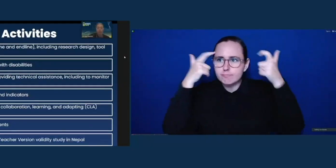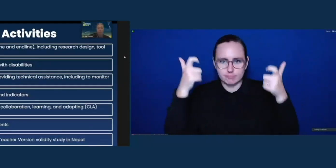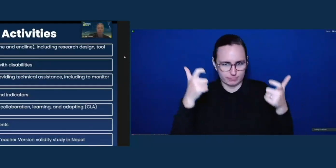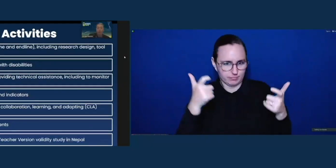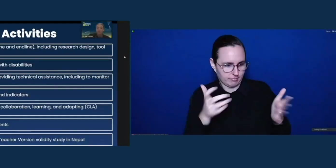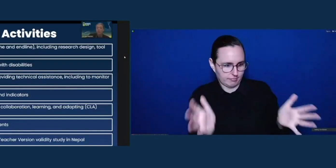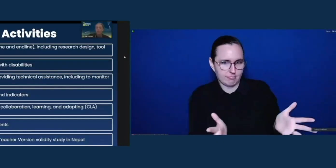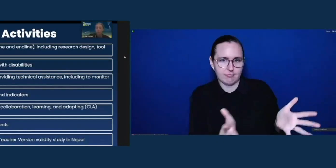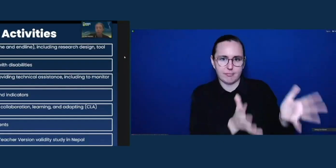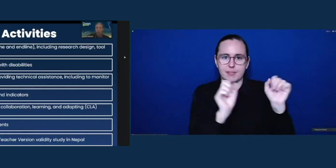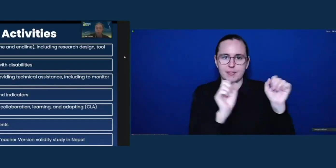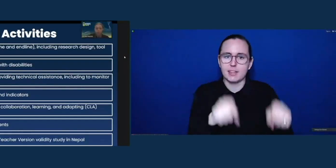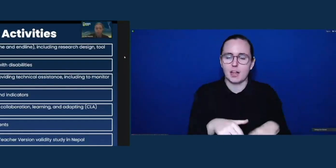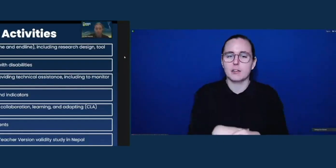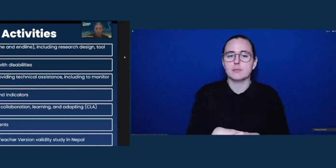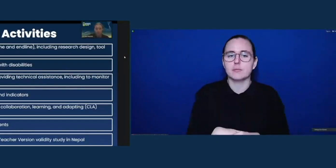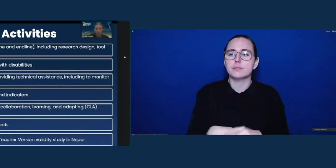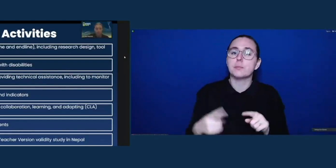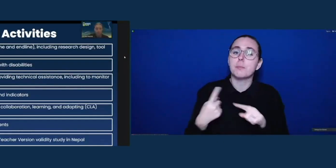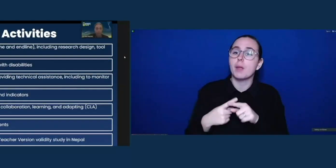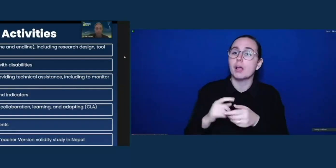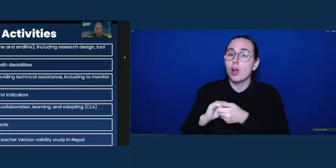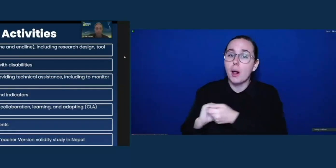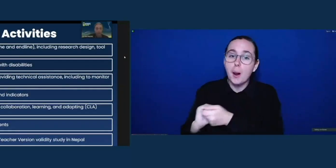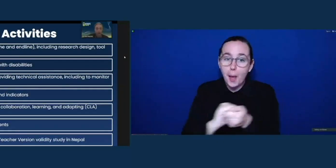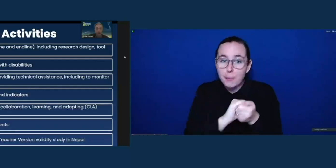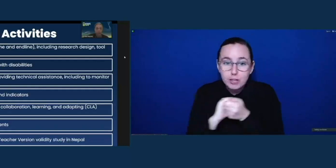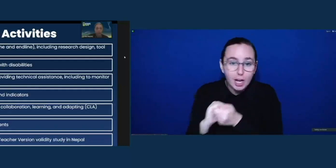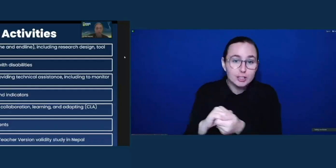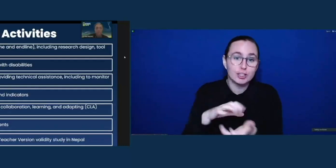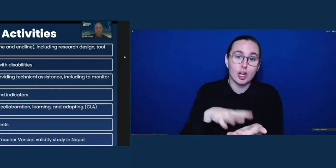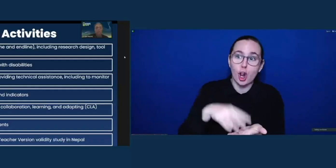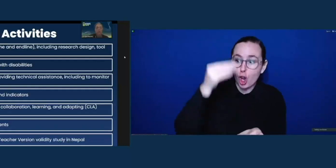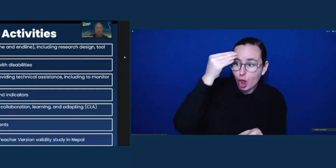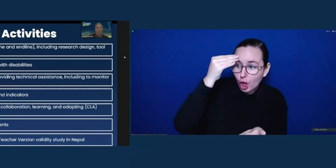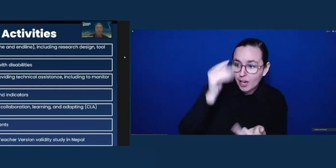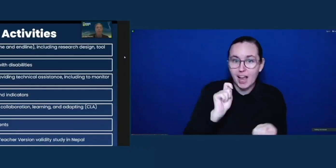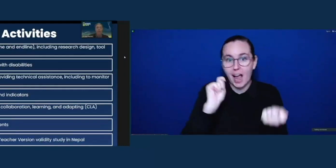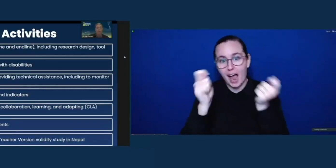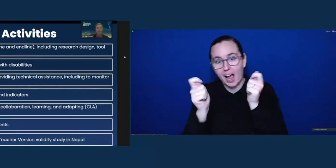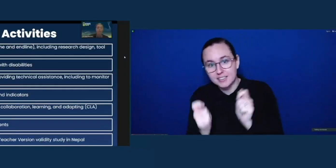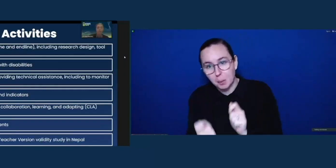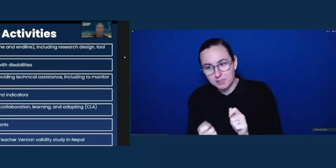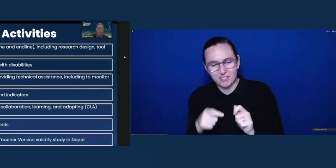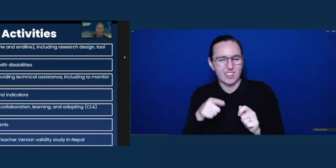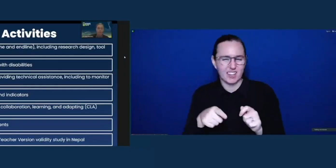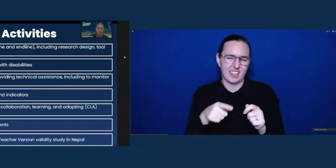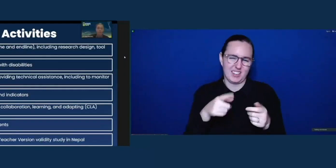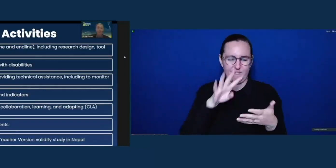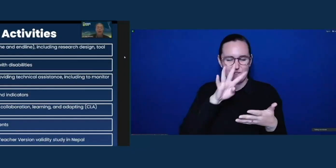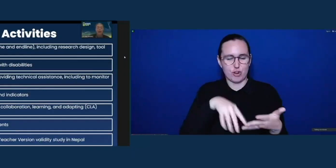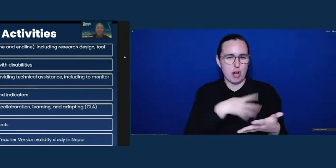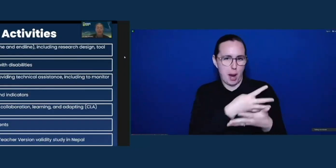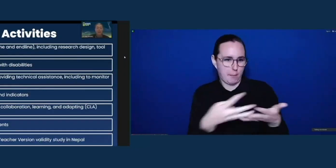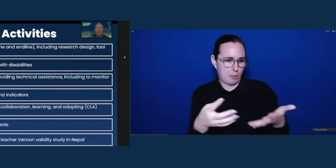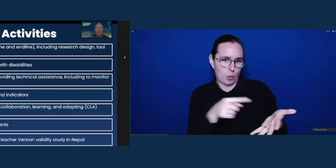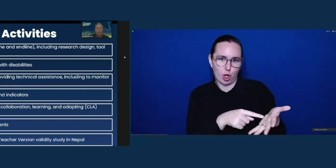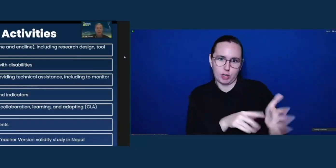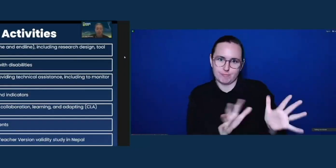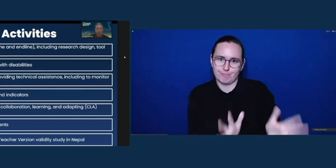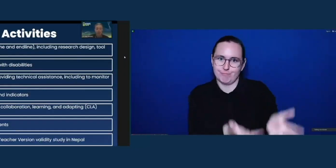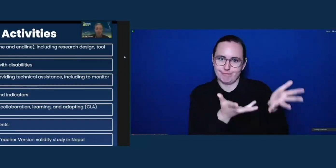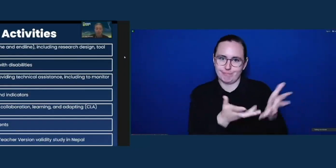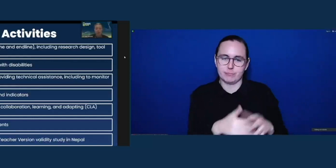and adapting framework and a learning agenda. We also developed project scalability assessments, and